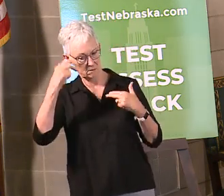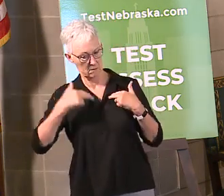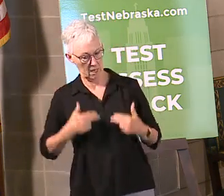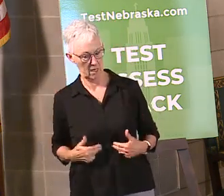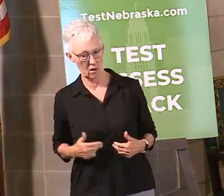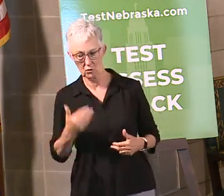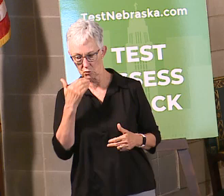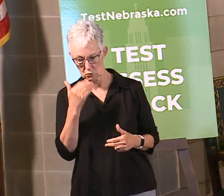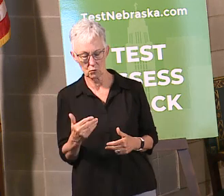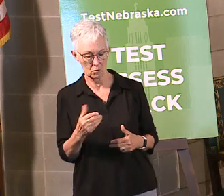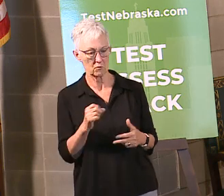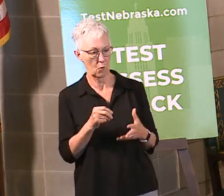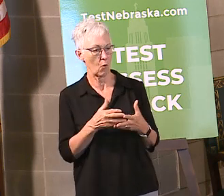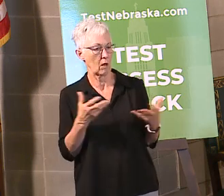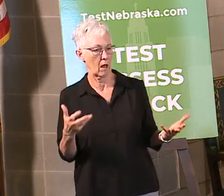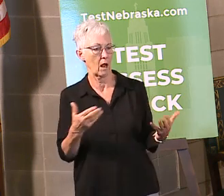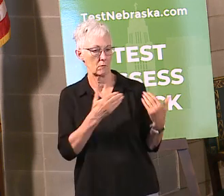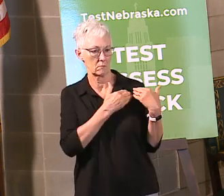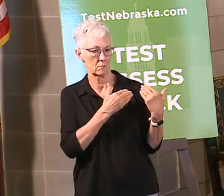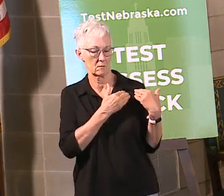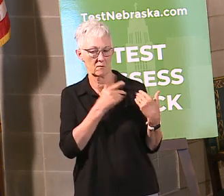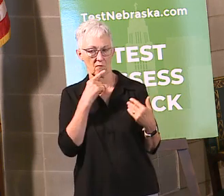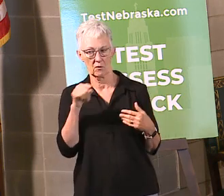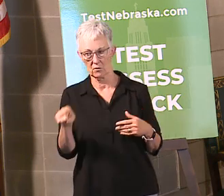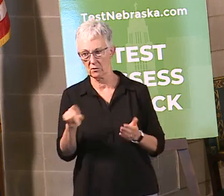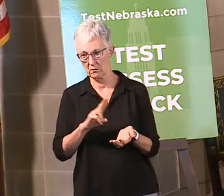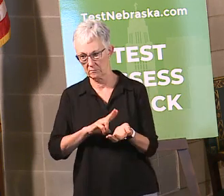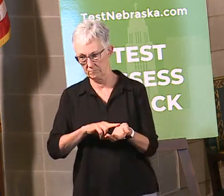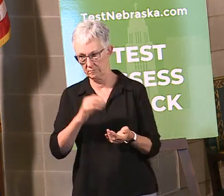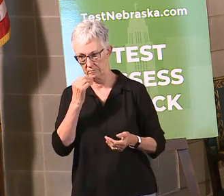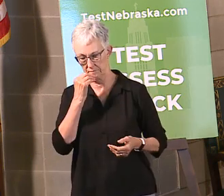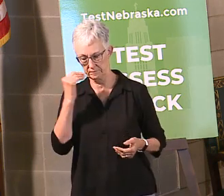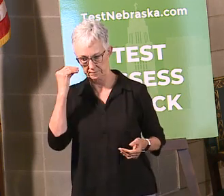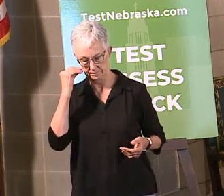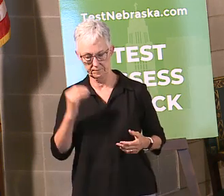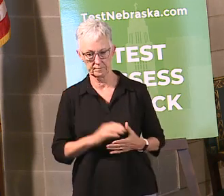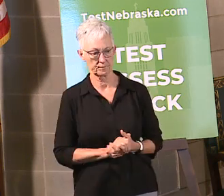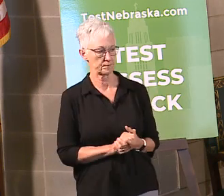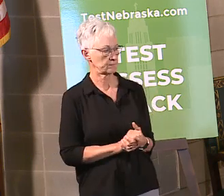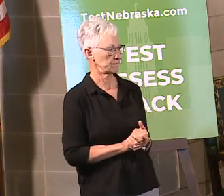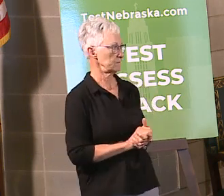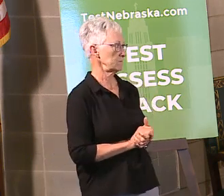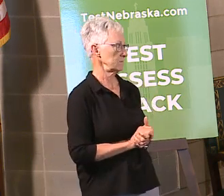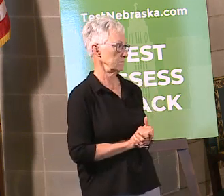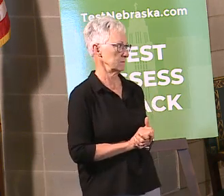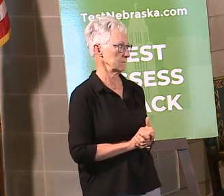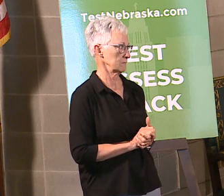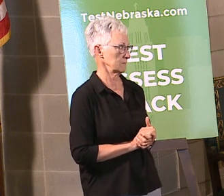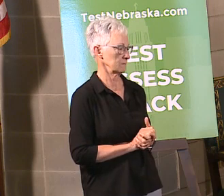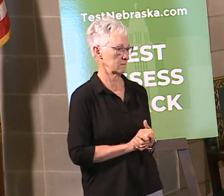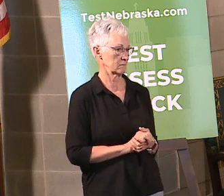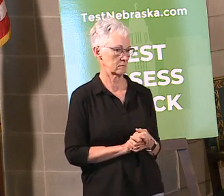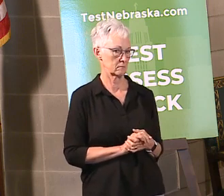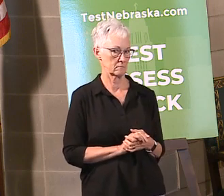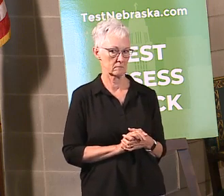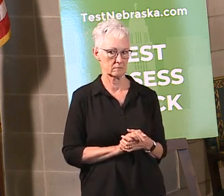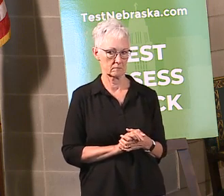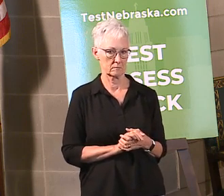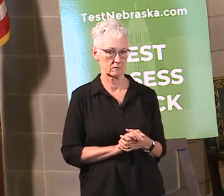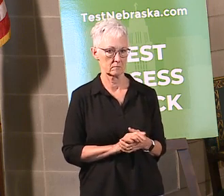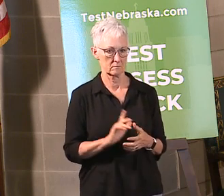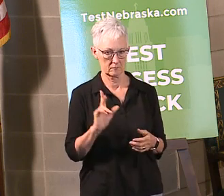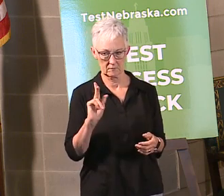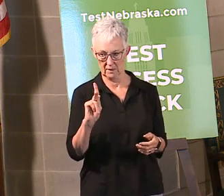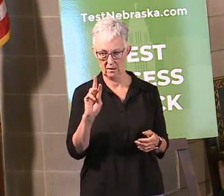care. Tyson Hervanik from KRGI. You said consistently the original goal of the DHMs and